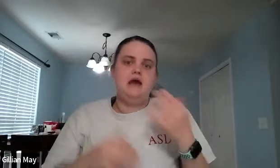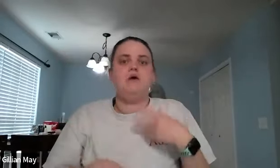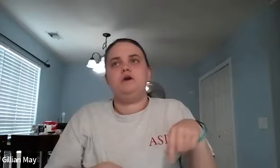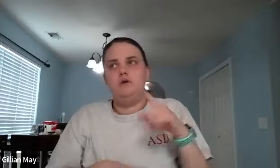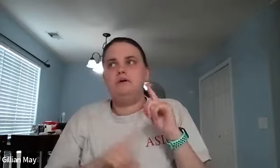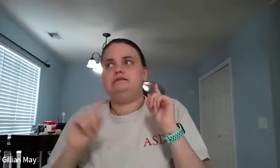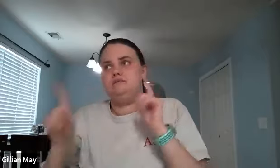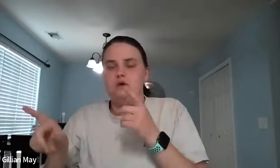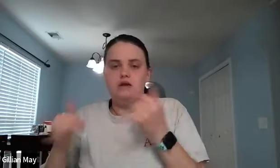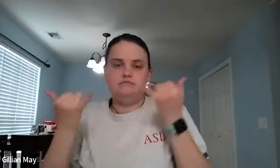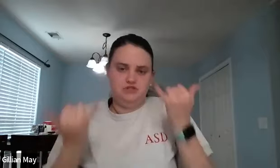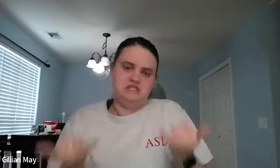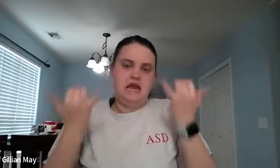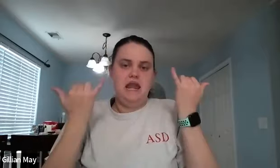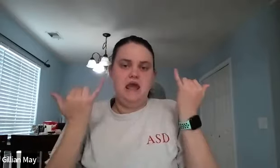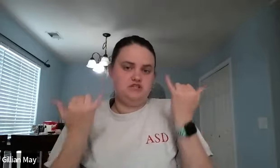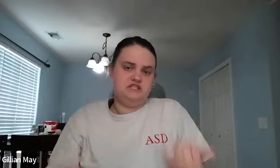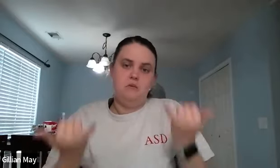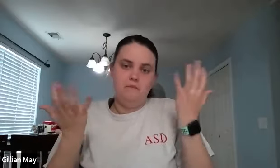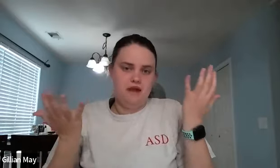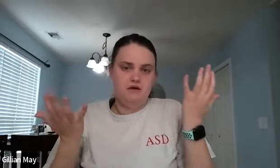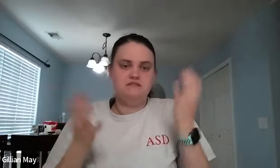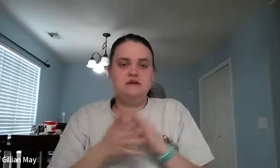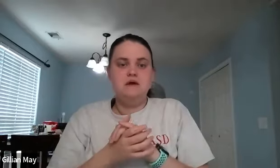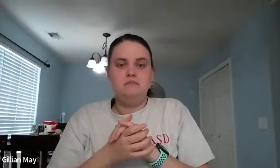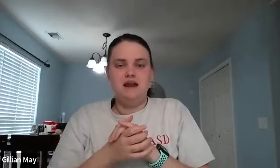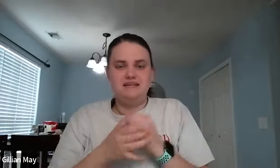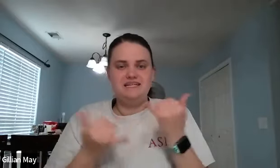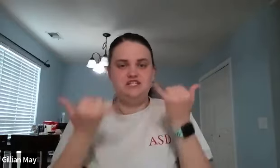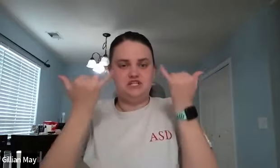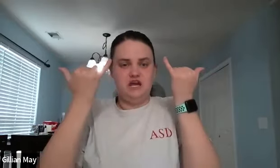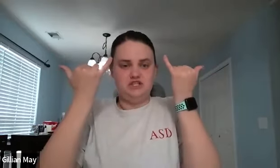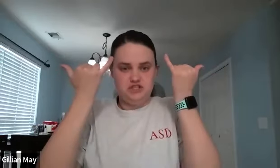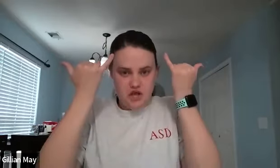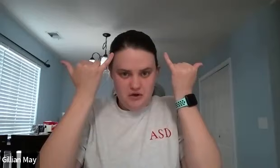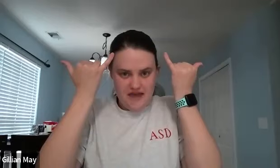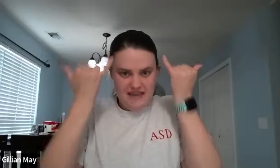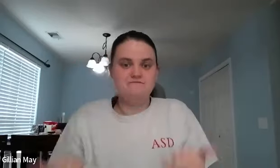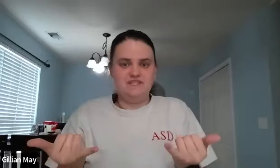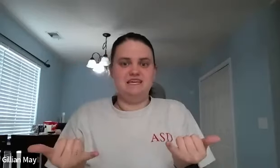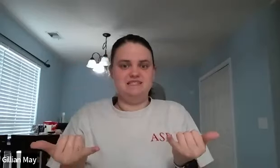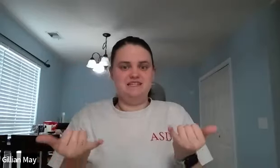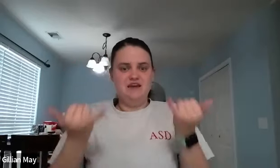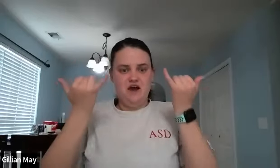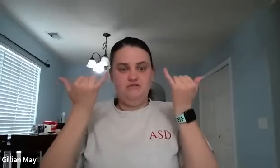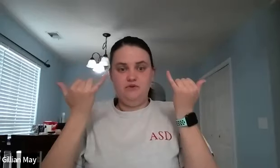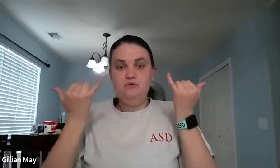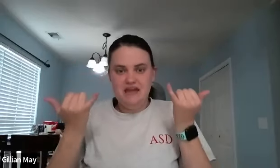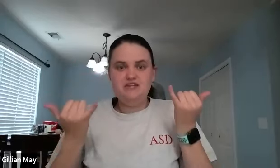now we're going somewhere, just that now, it's just that one bounce. But I tend to just kind of show that emphasis of, you can use